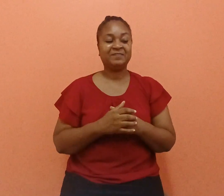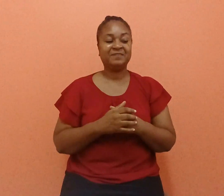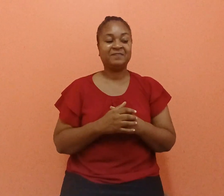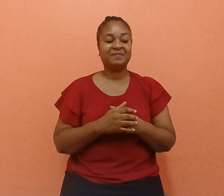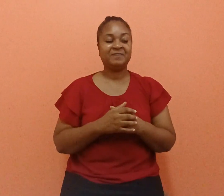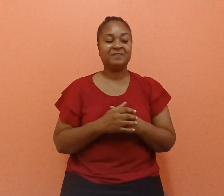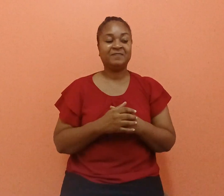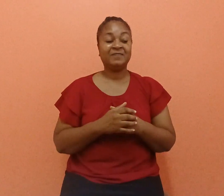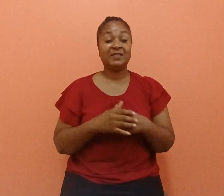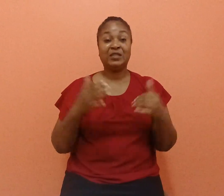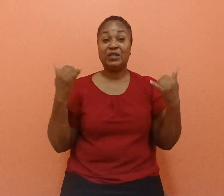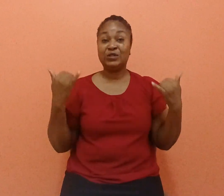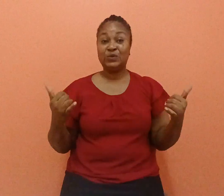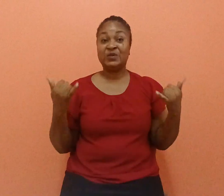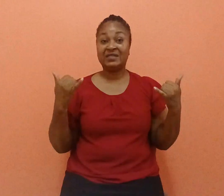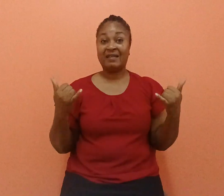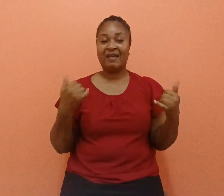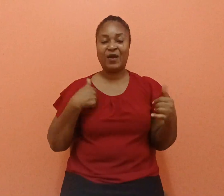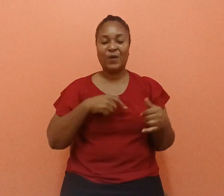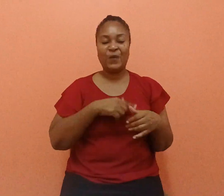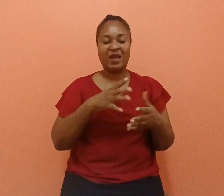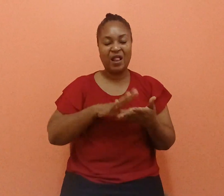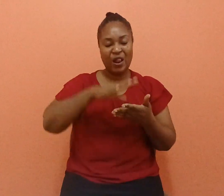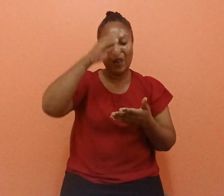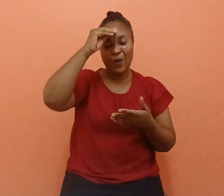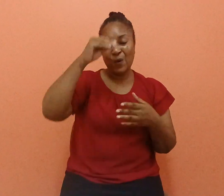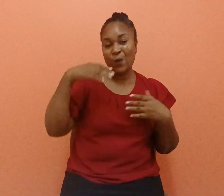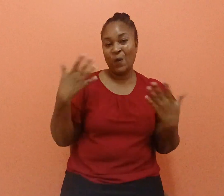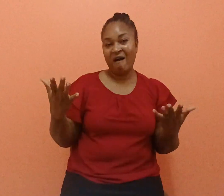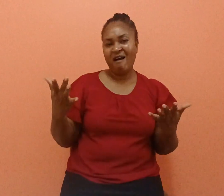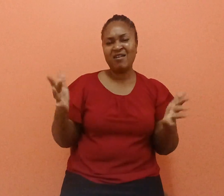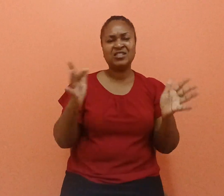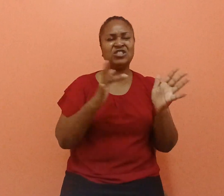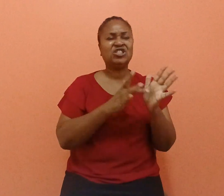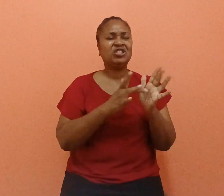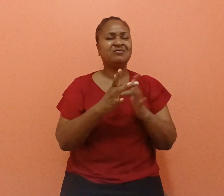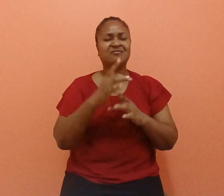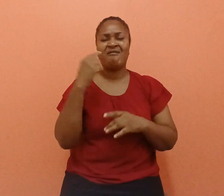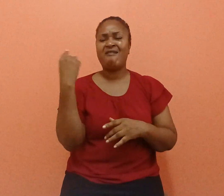And today, we learn that Jesus is always with me.